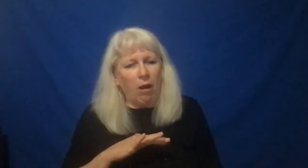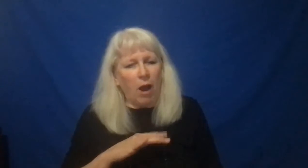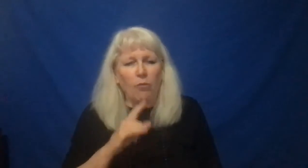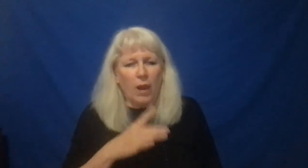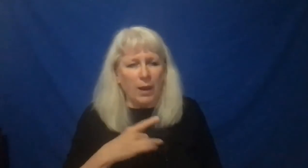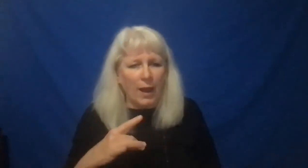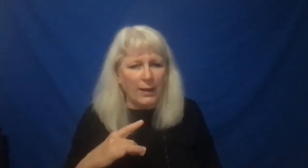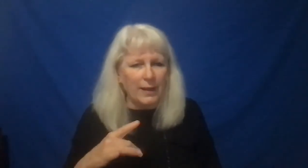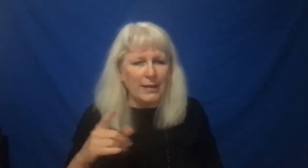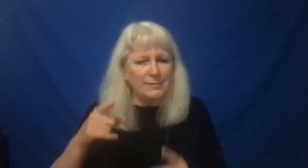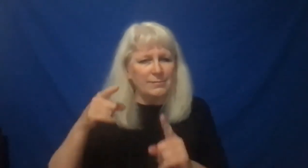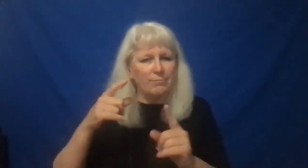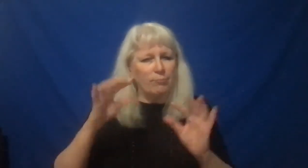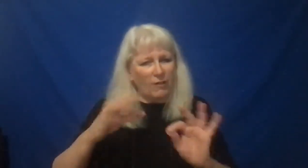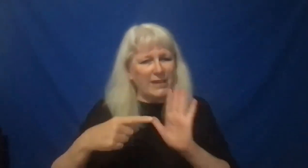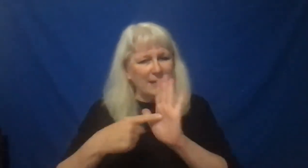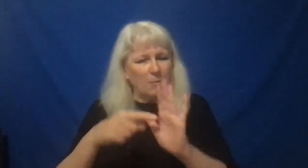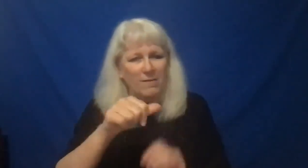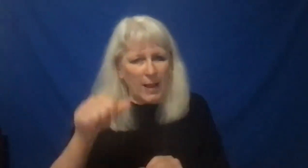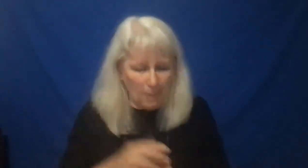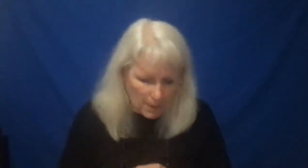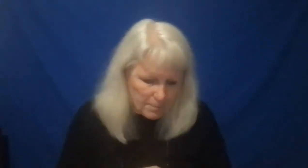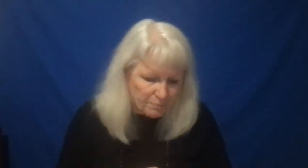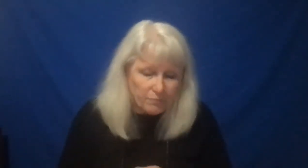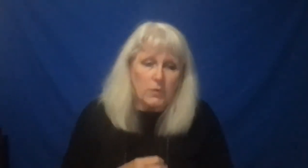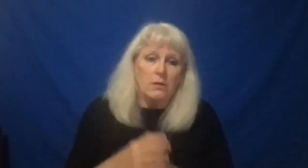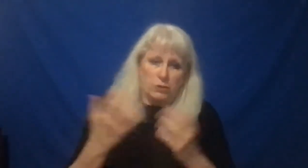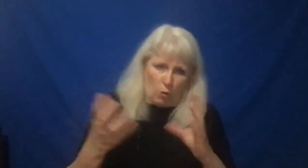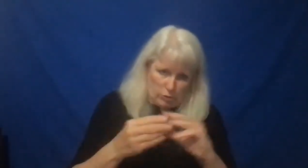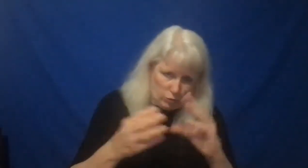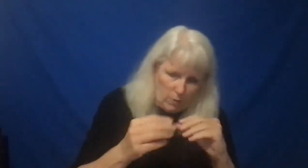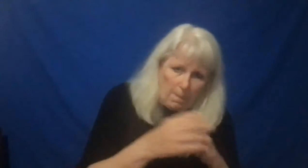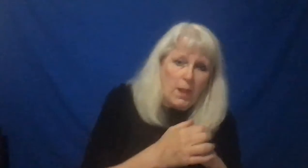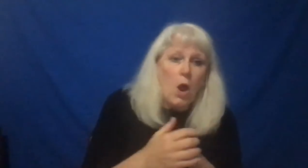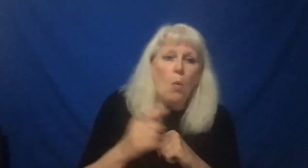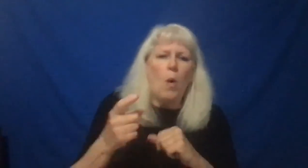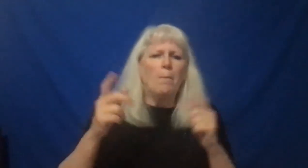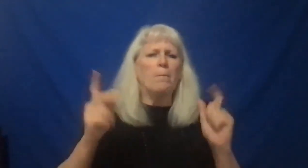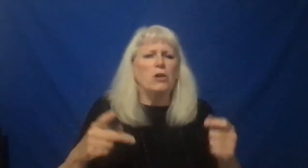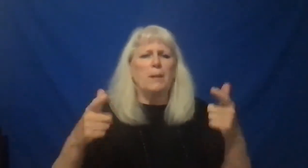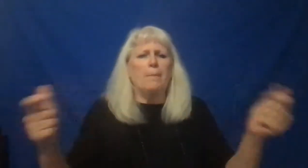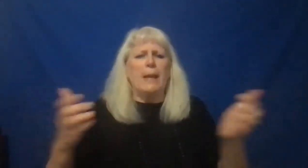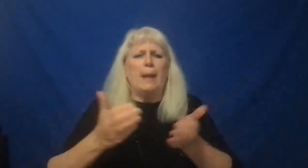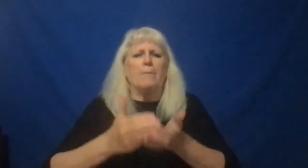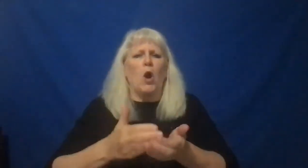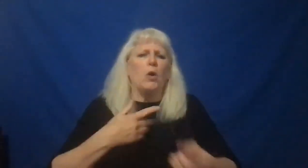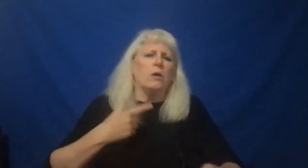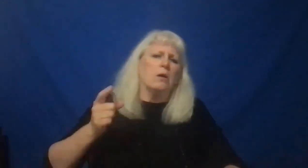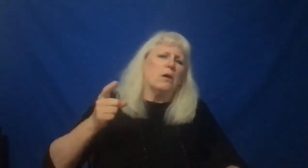AA. A person navigating in a large boat destined for distant shores meets an